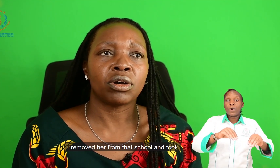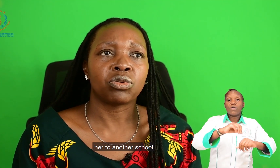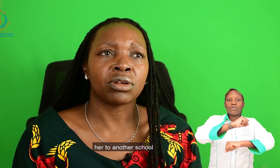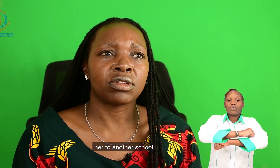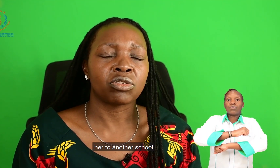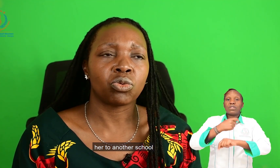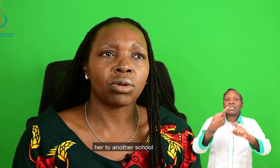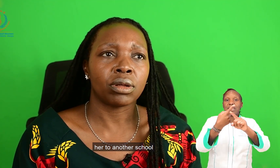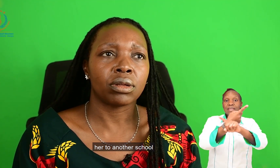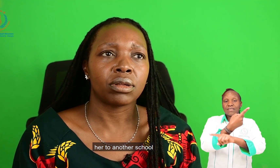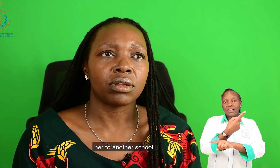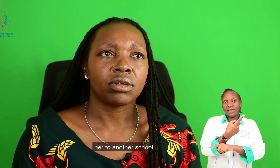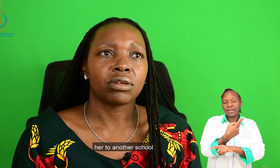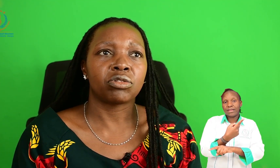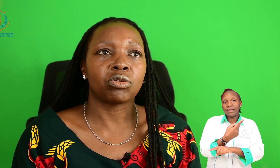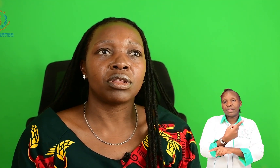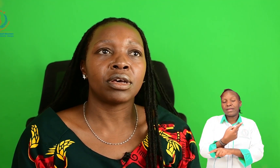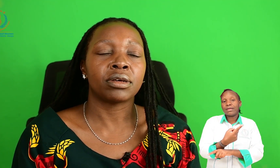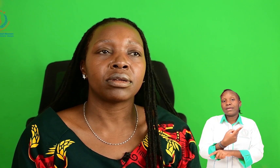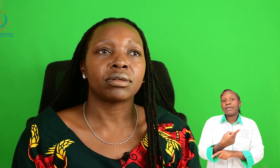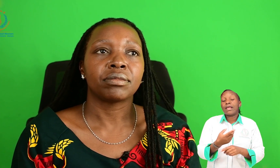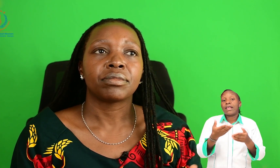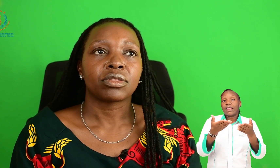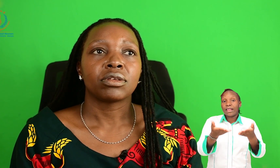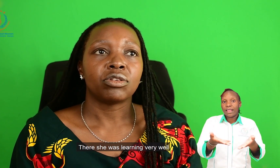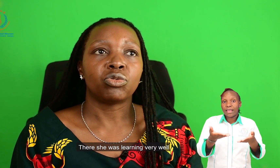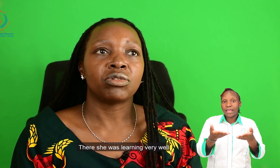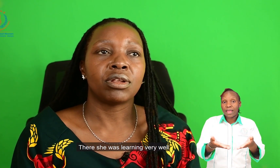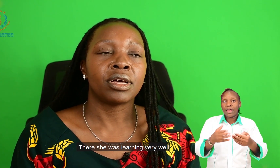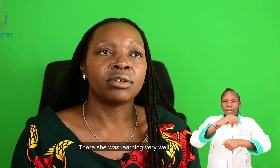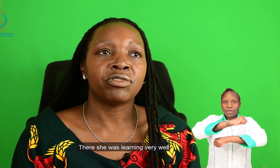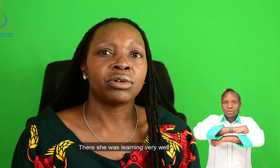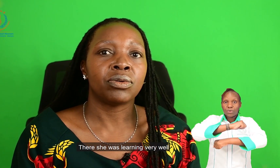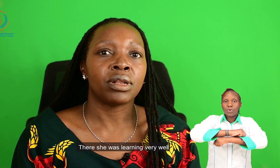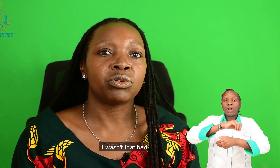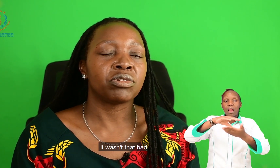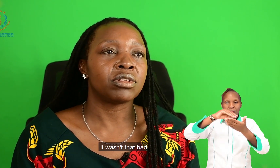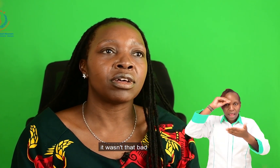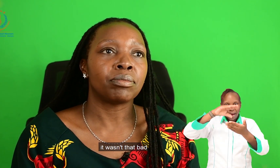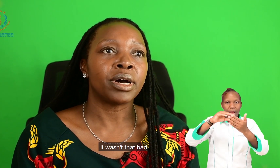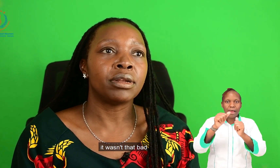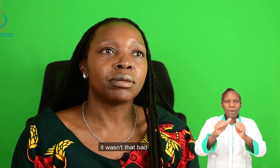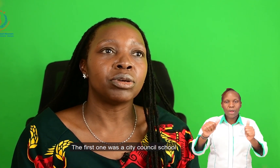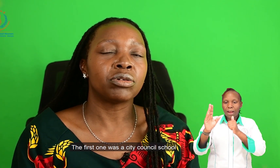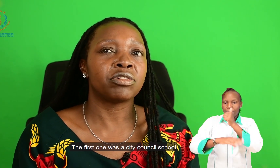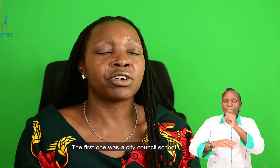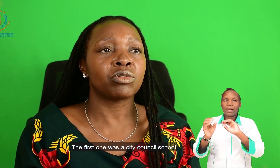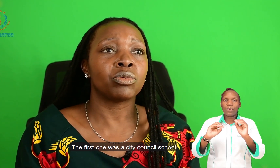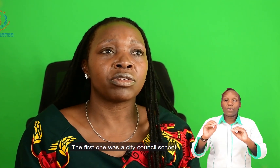to another school. So there she was learning very well. It wasn't that bad because the first one was